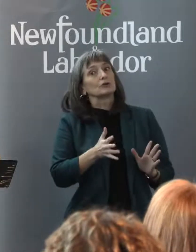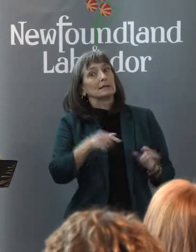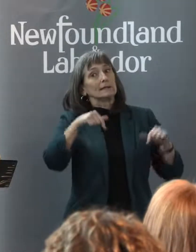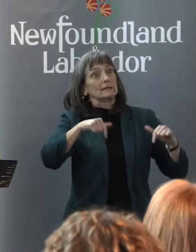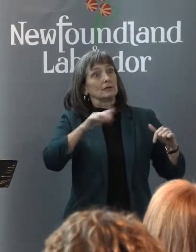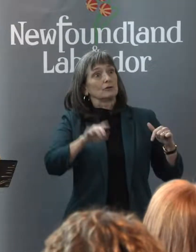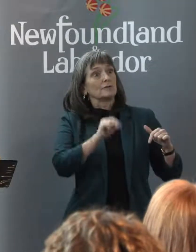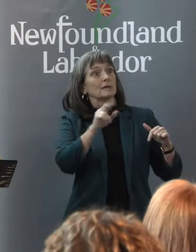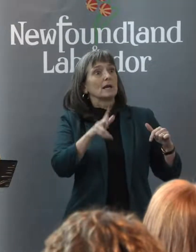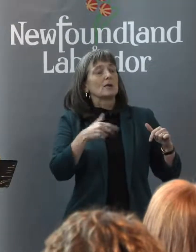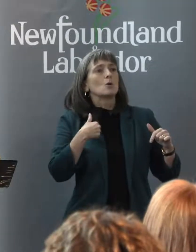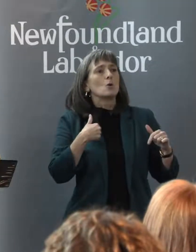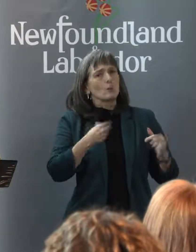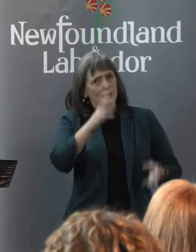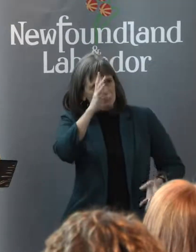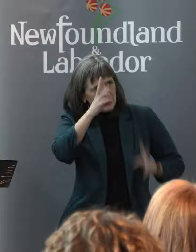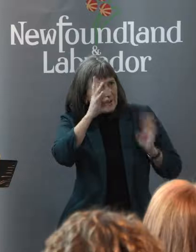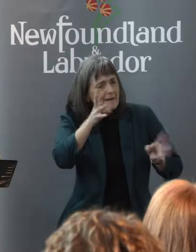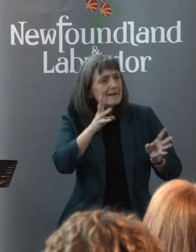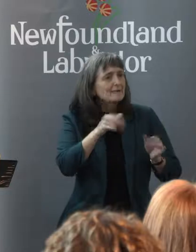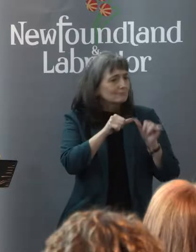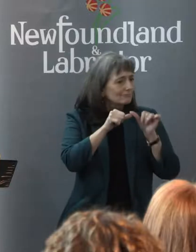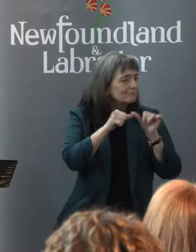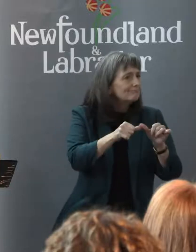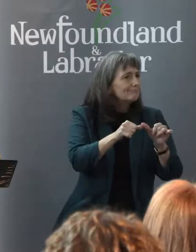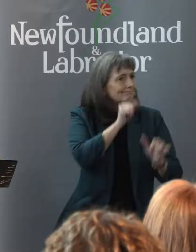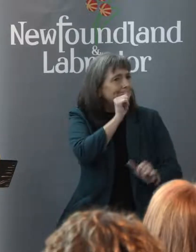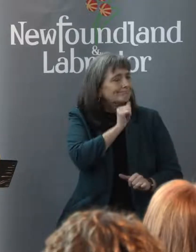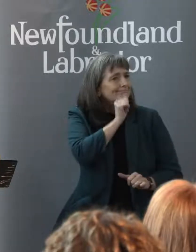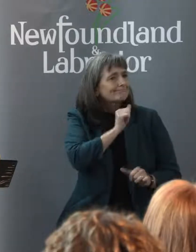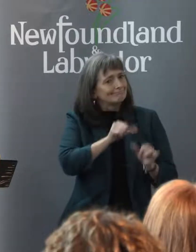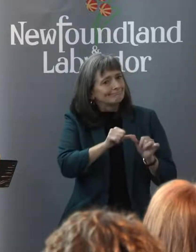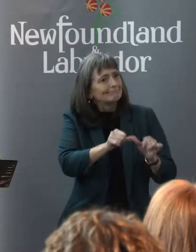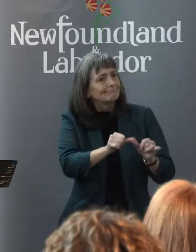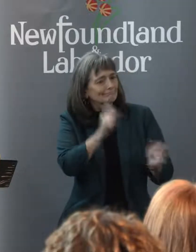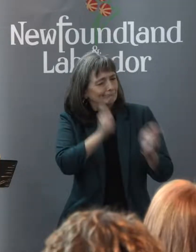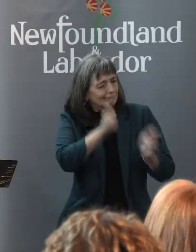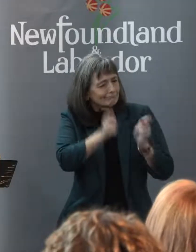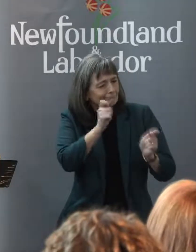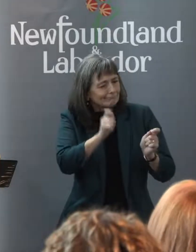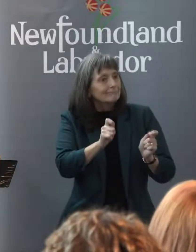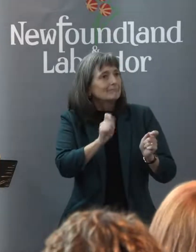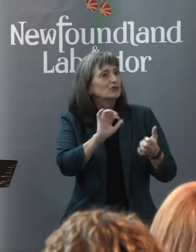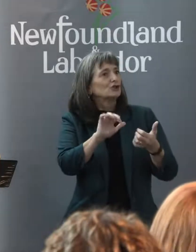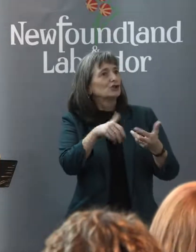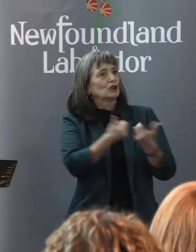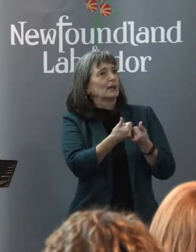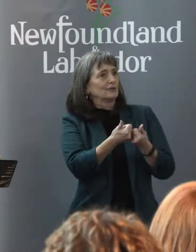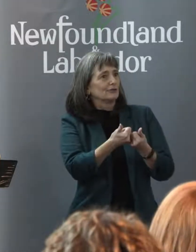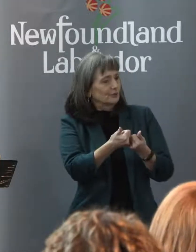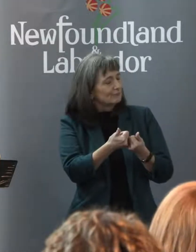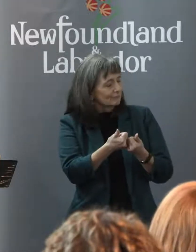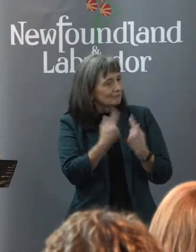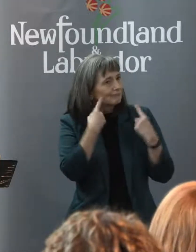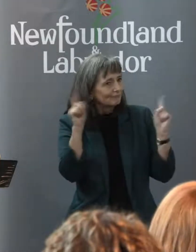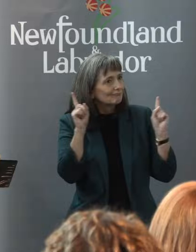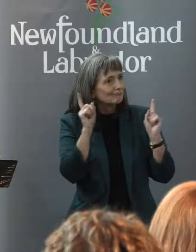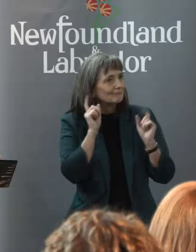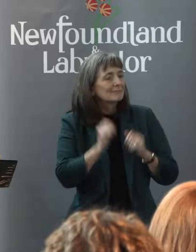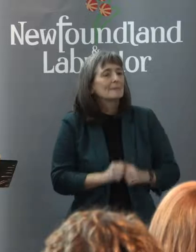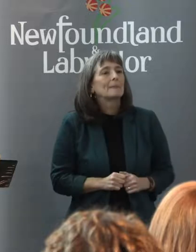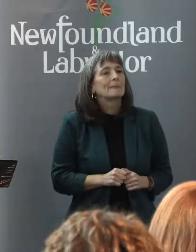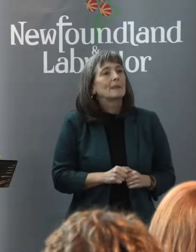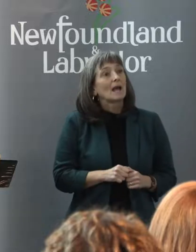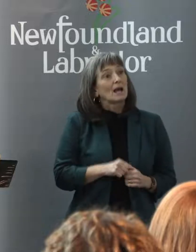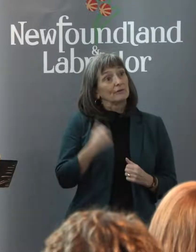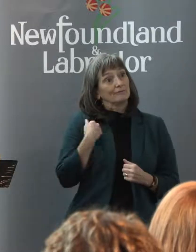of creativity and resilience and have adapted well to the challenges of the pandemic. The lessons learned